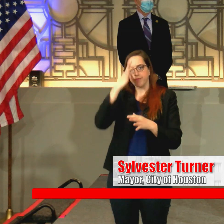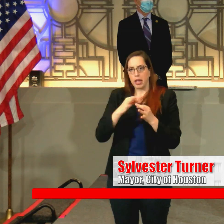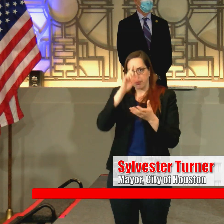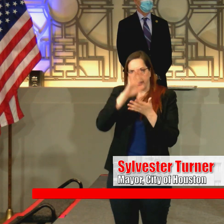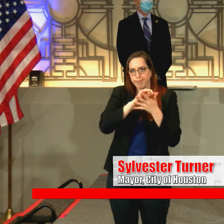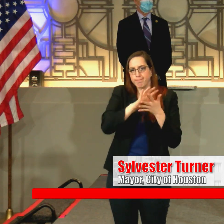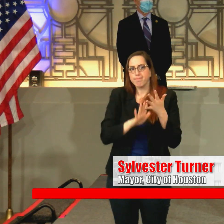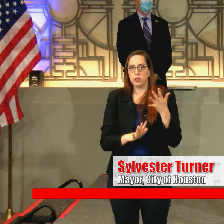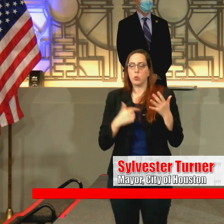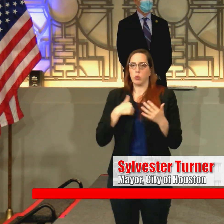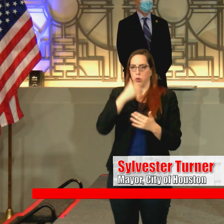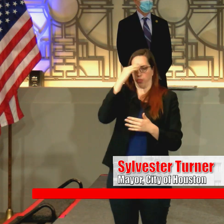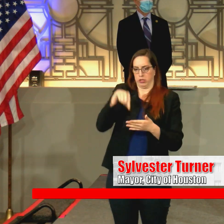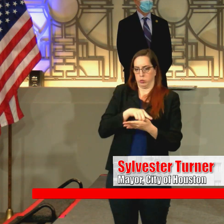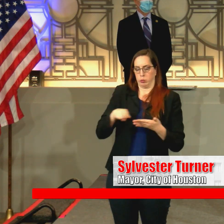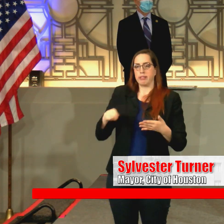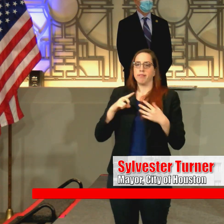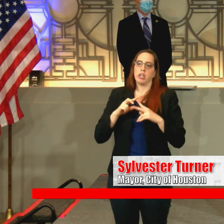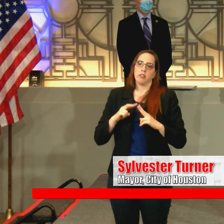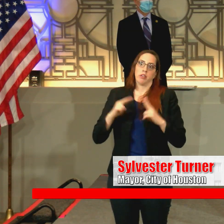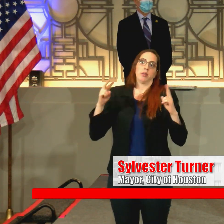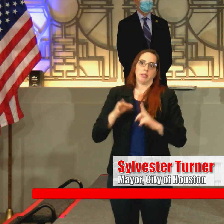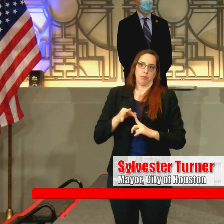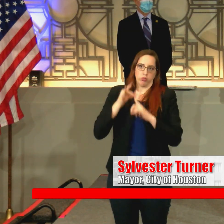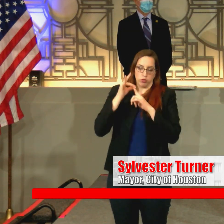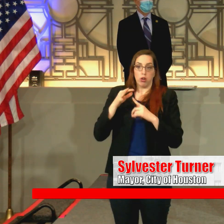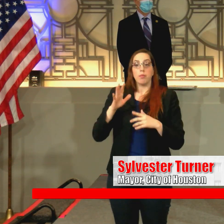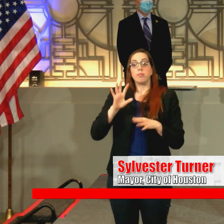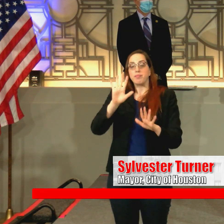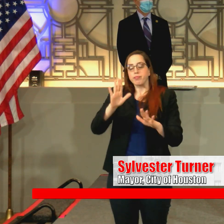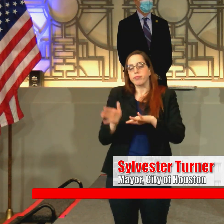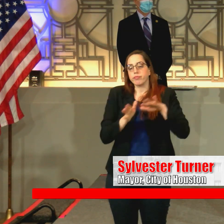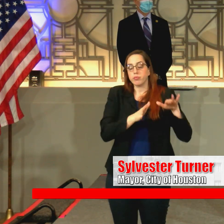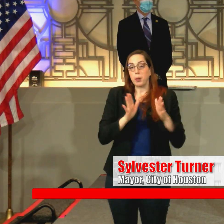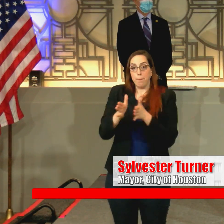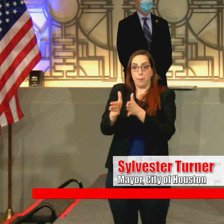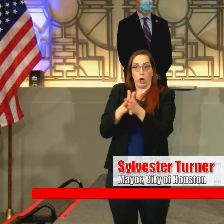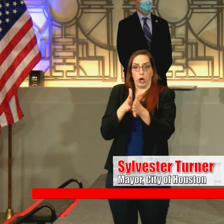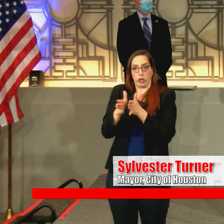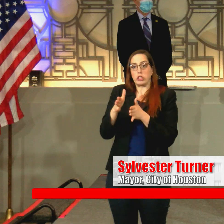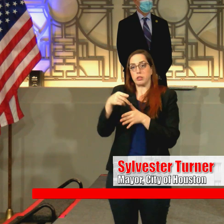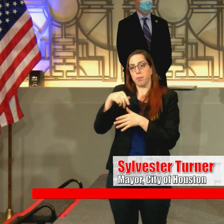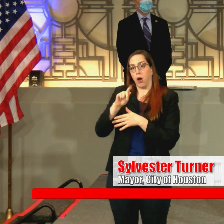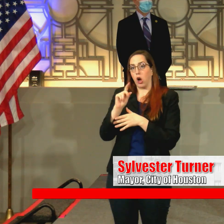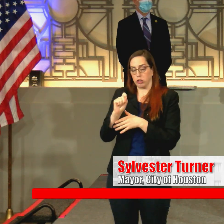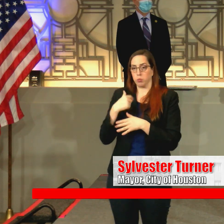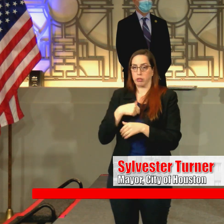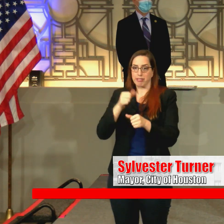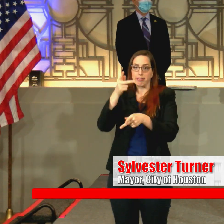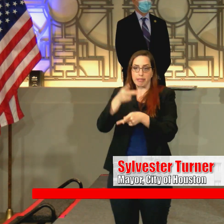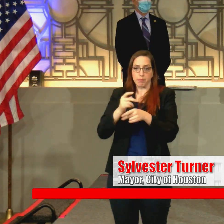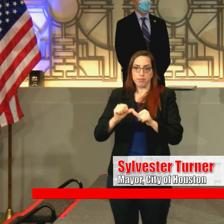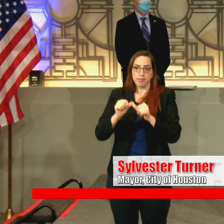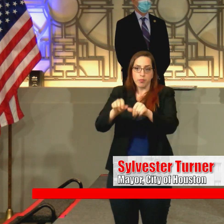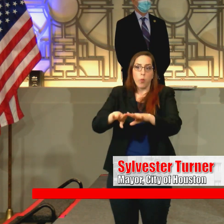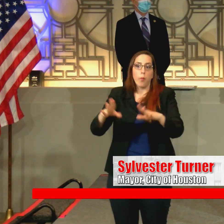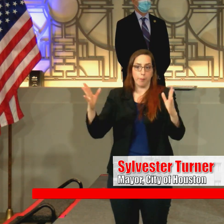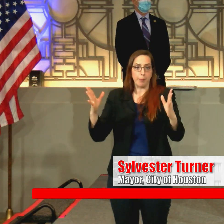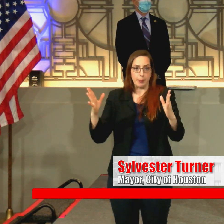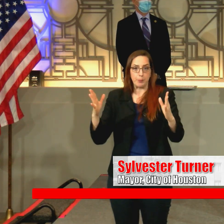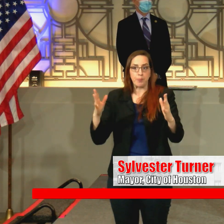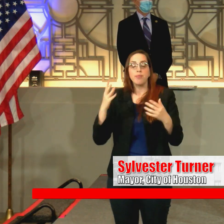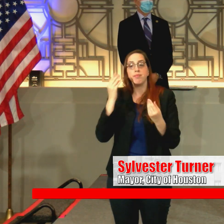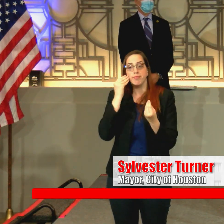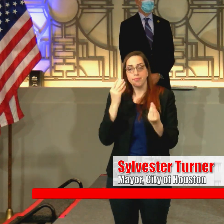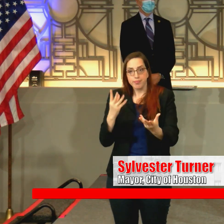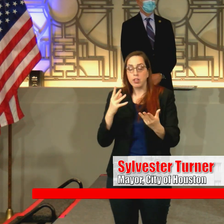so we know this is a very special week. With regards to our parks, let me just say this. We are keeping the parks open, but I do